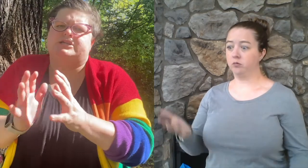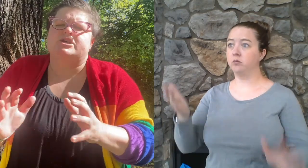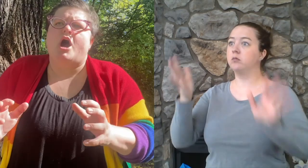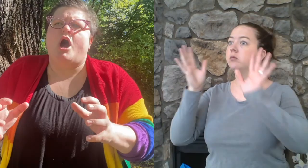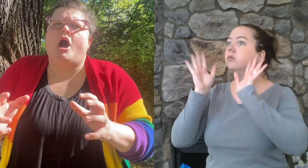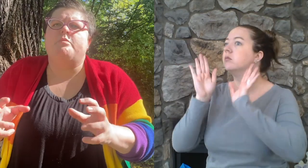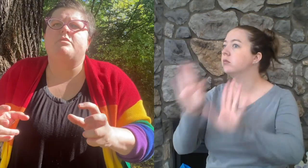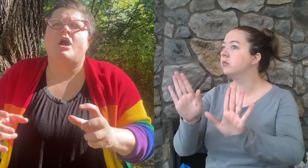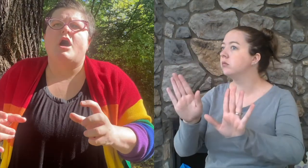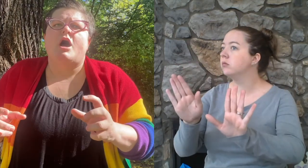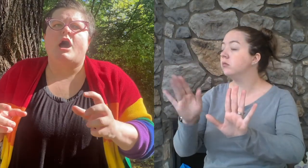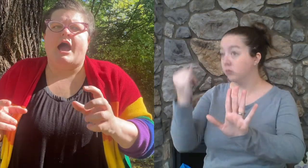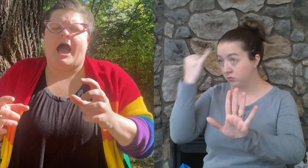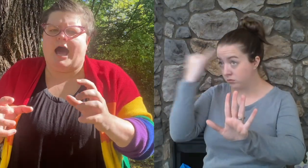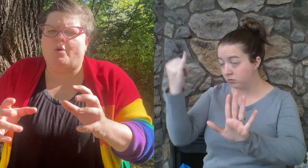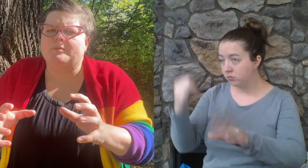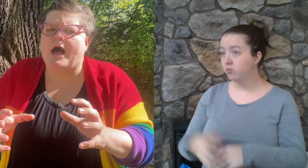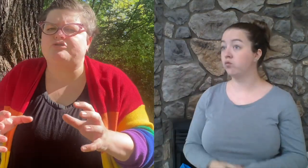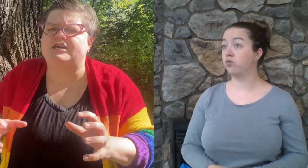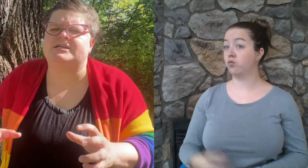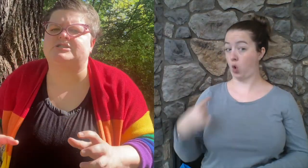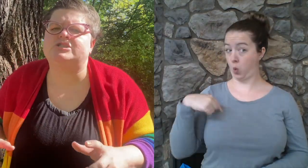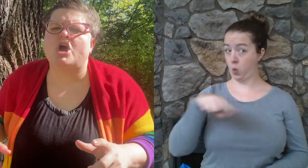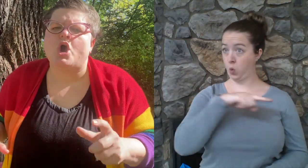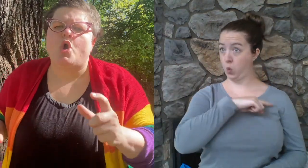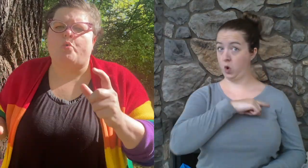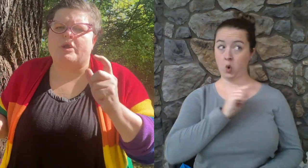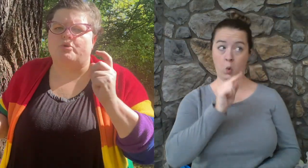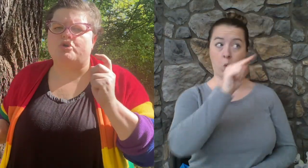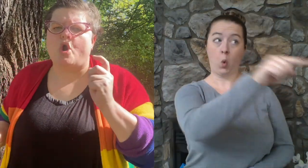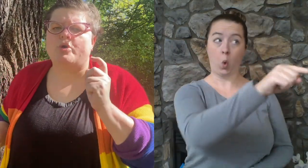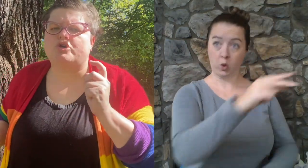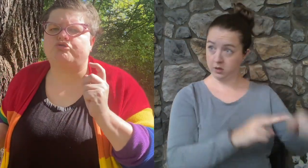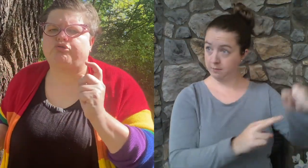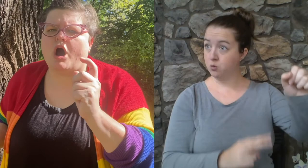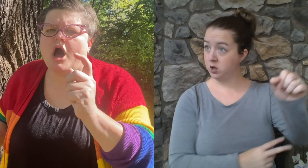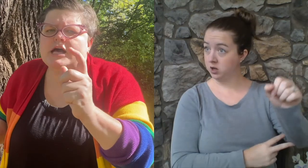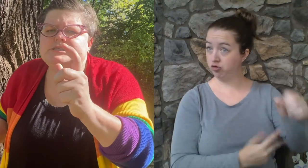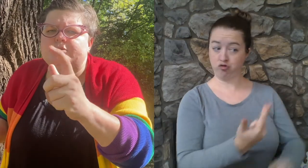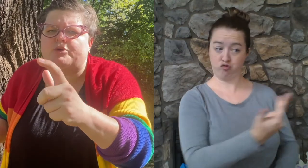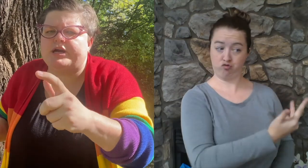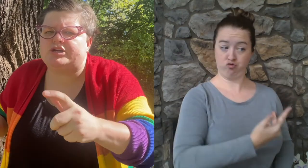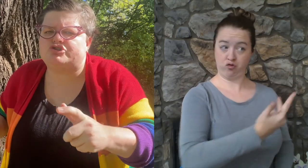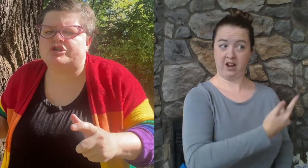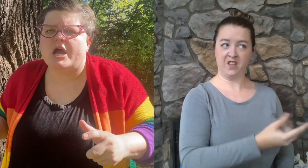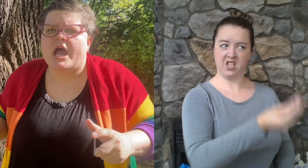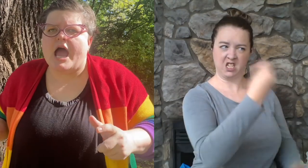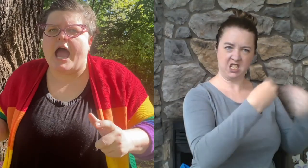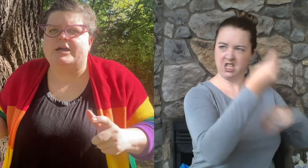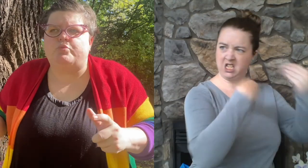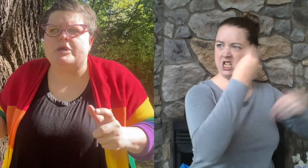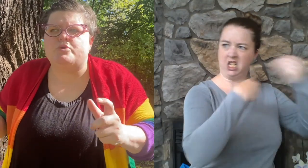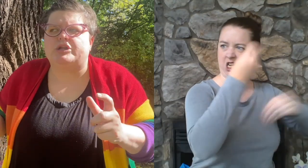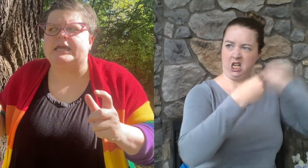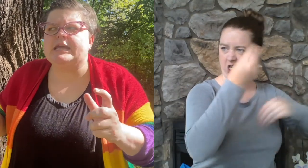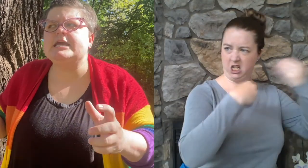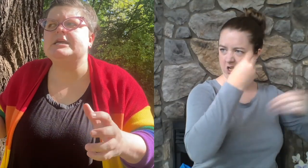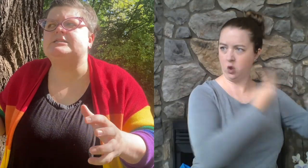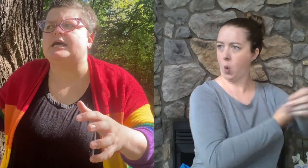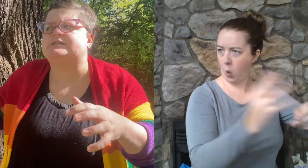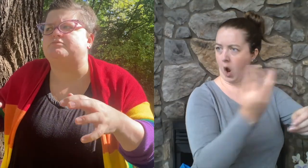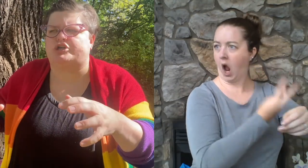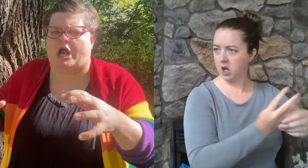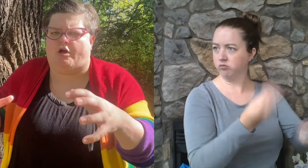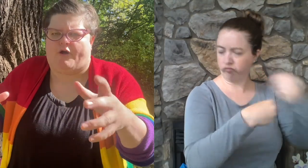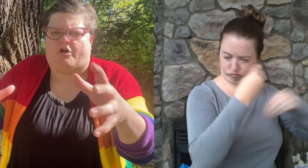please. How about this? We will go across the bridge and we will eat